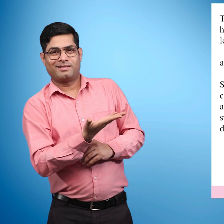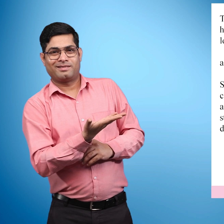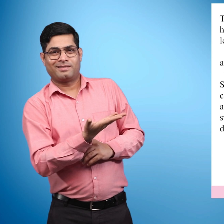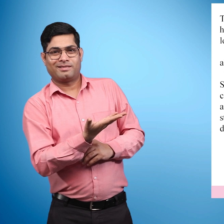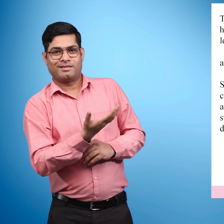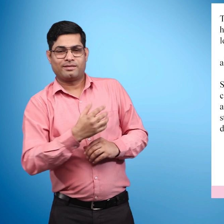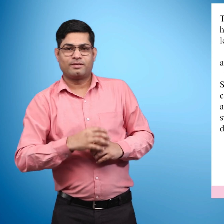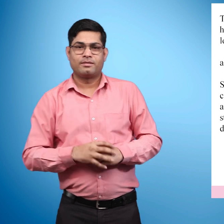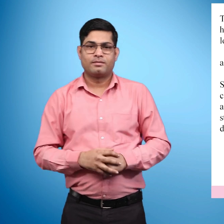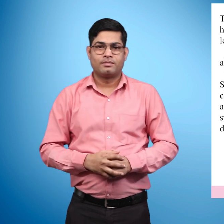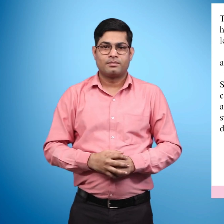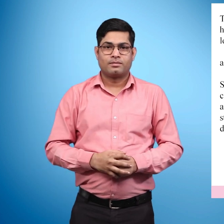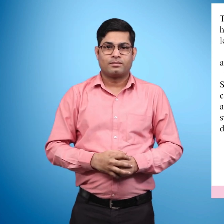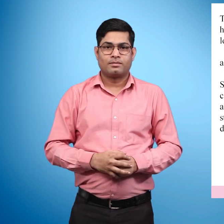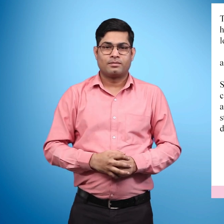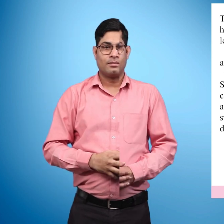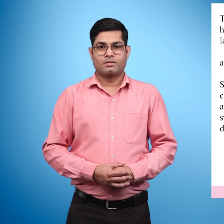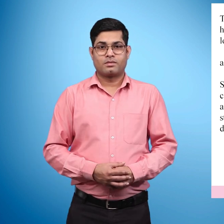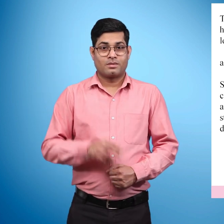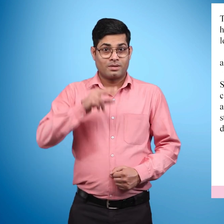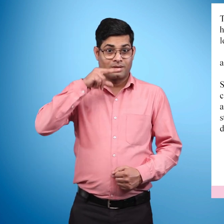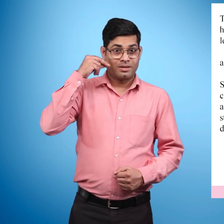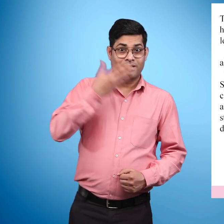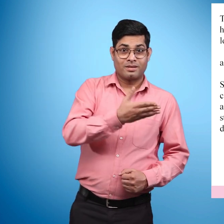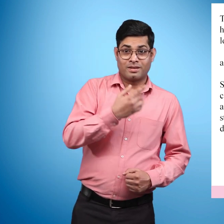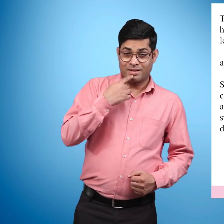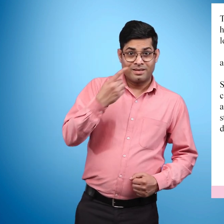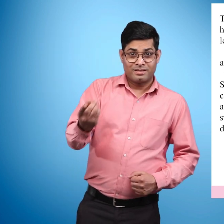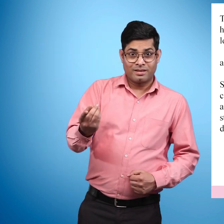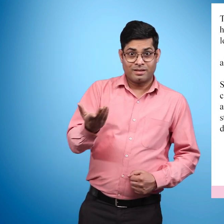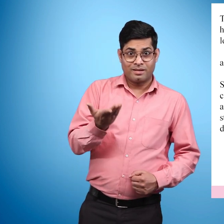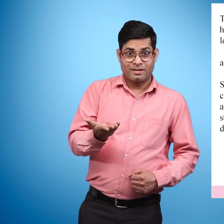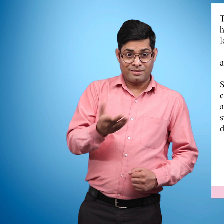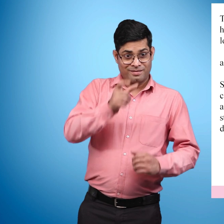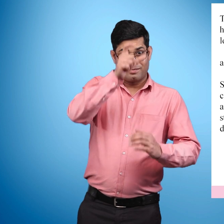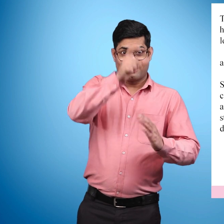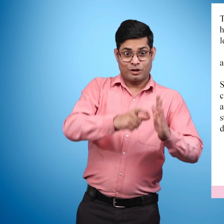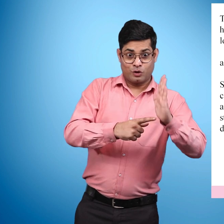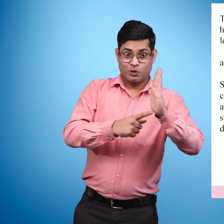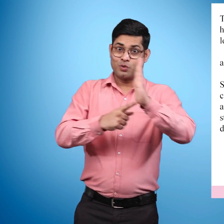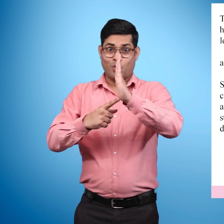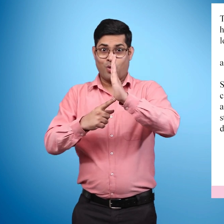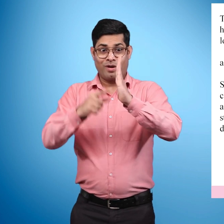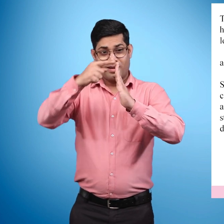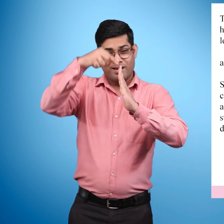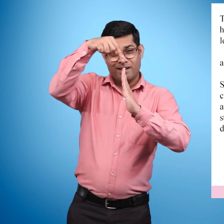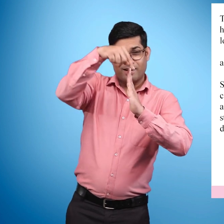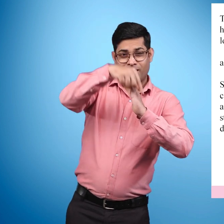"Appearances can be deceptive," Vijay Singh said. "Take your own case.